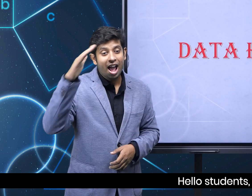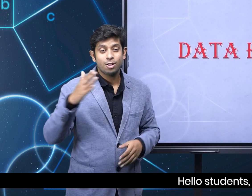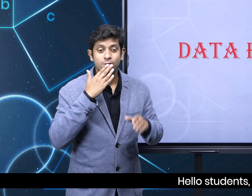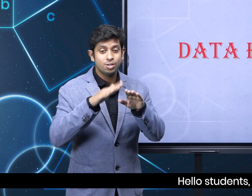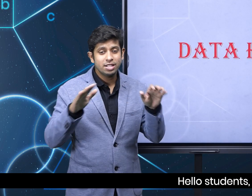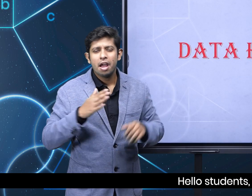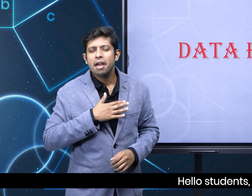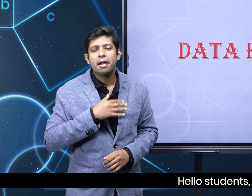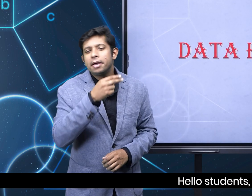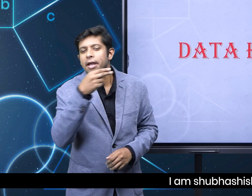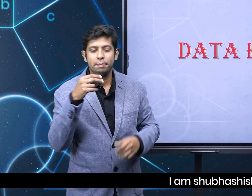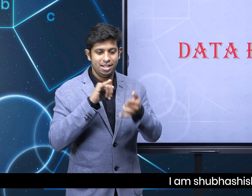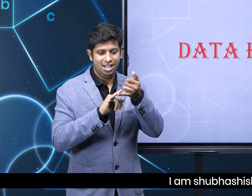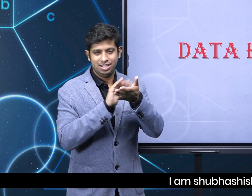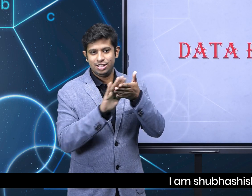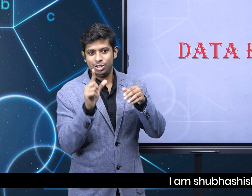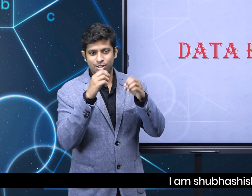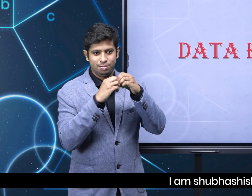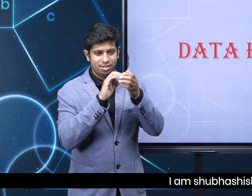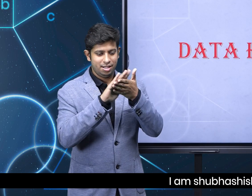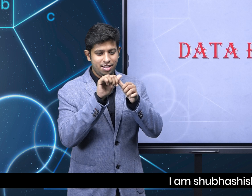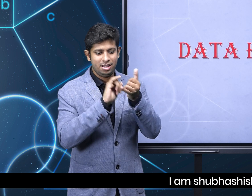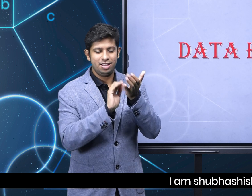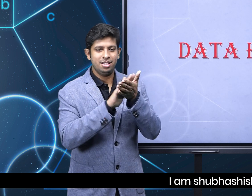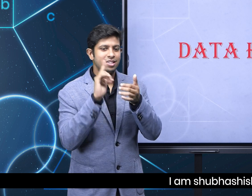Hello students, I am Shubhashish.